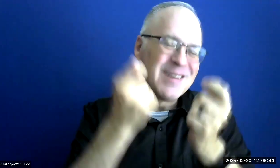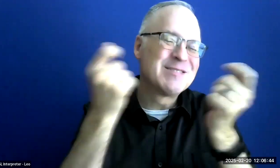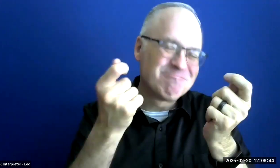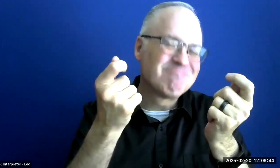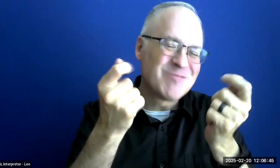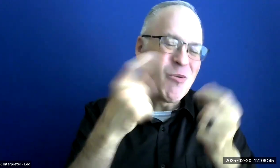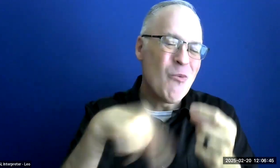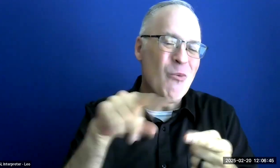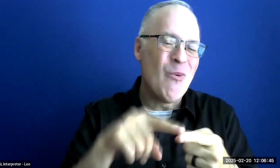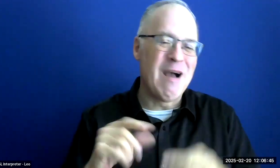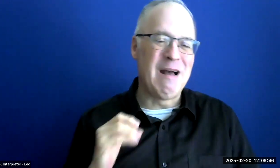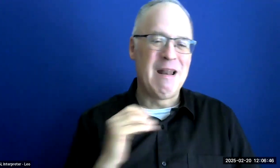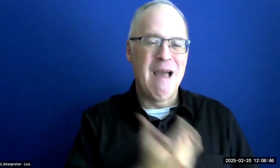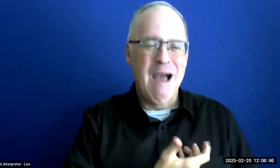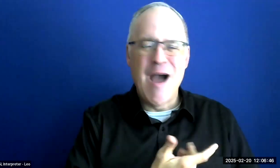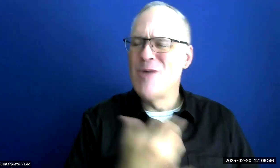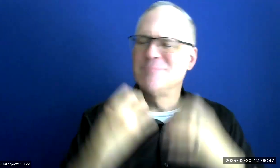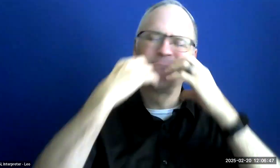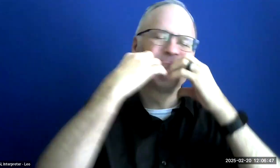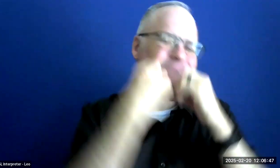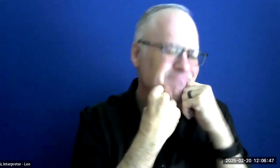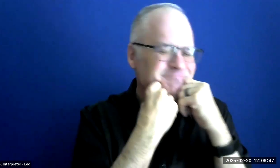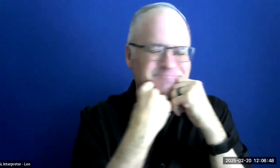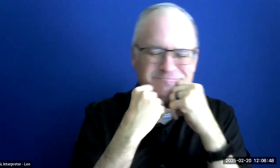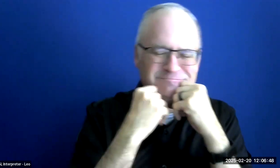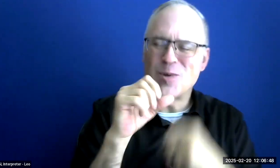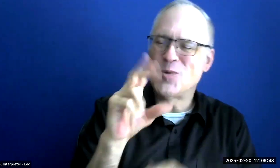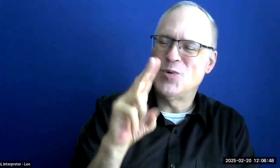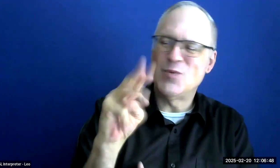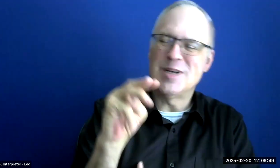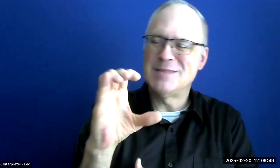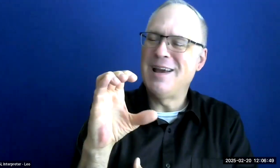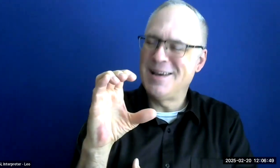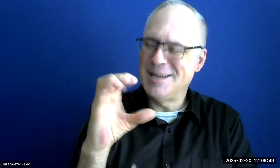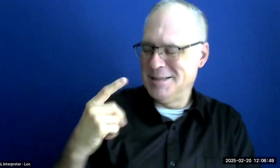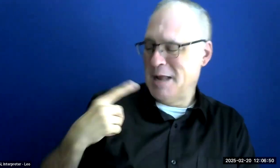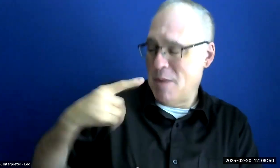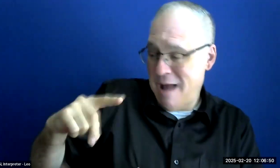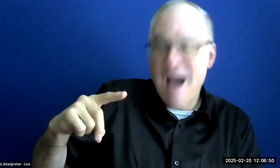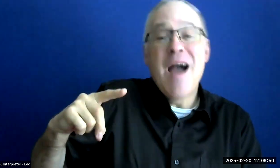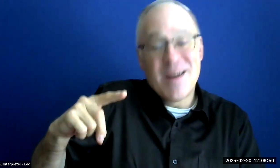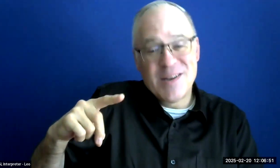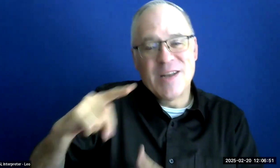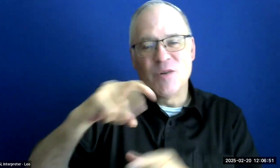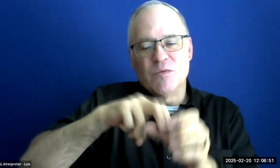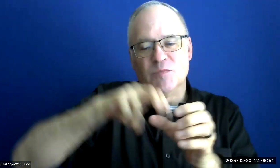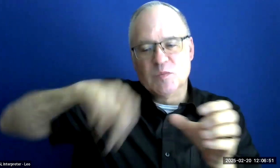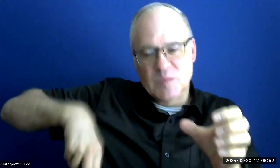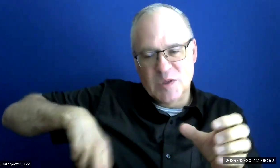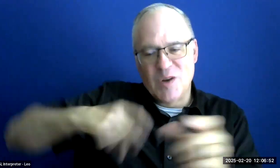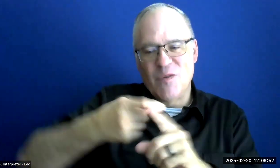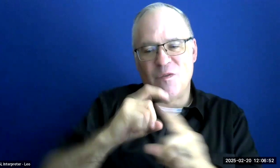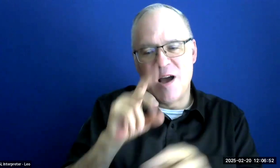place when our beloved denomination takes a step towards decolonization